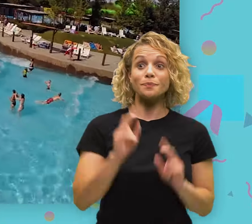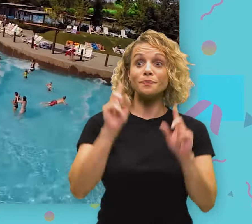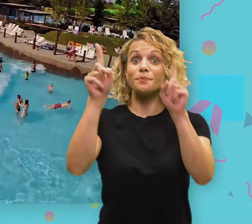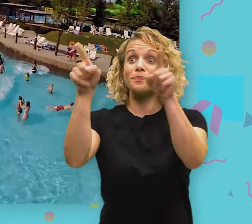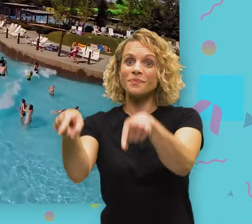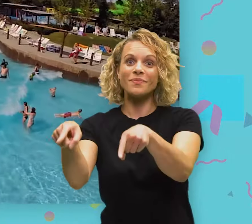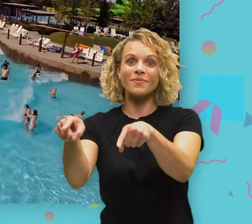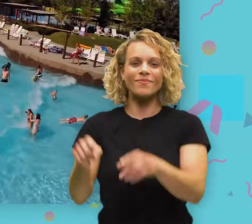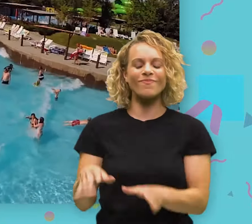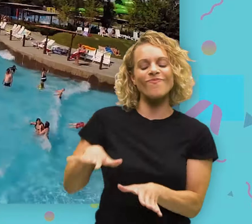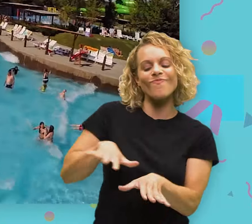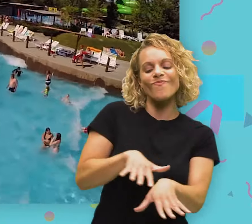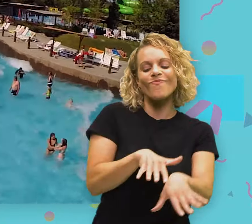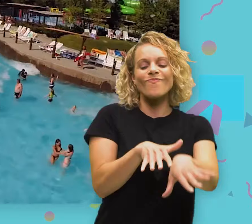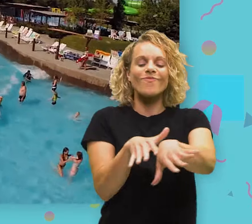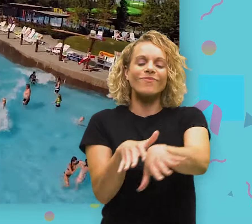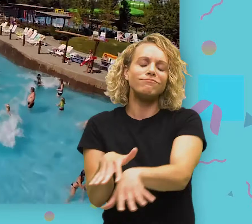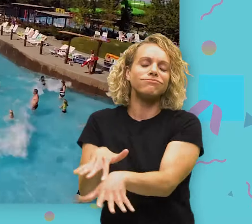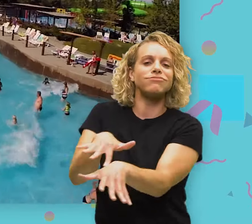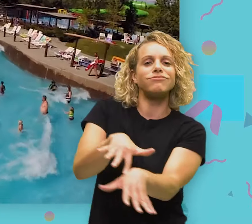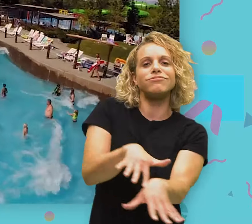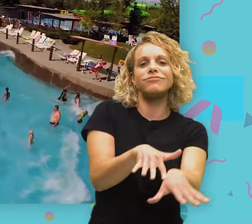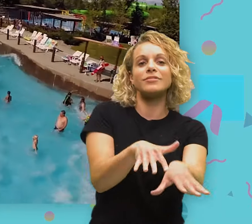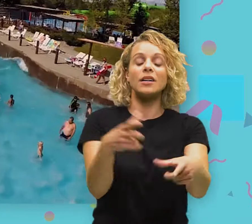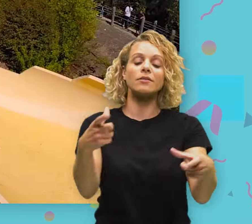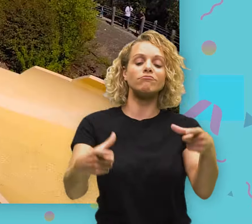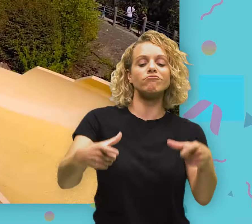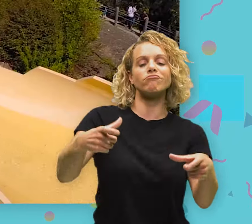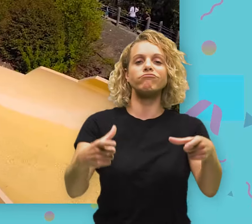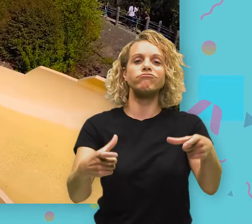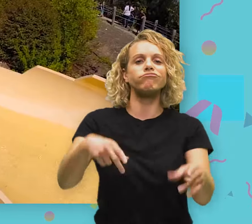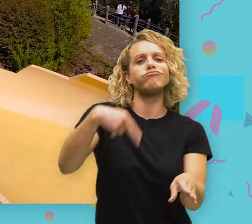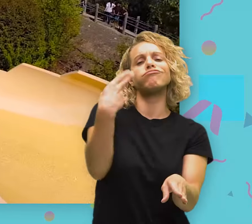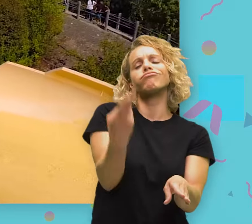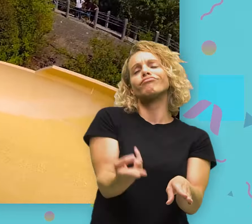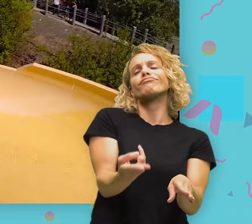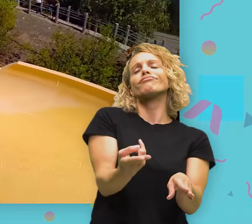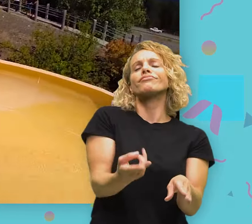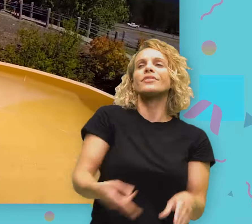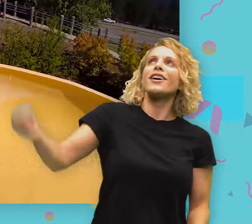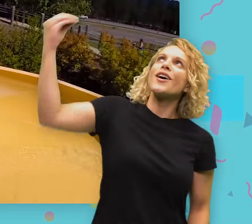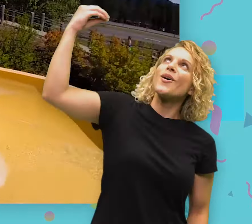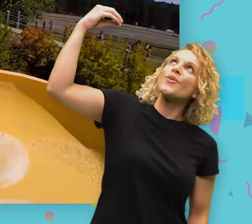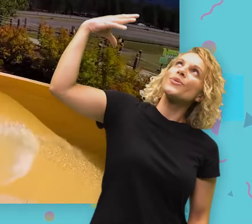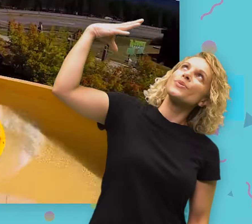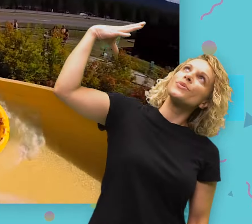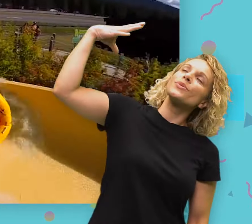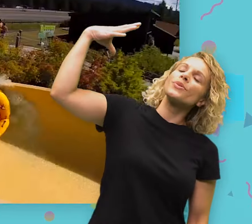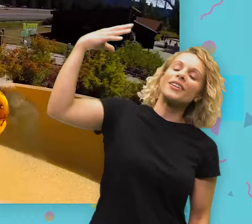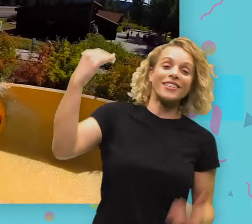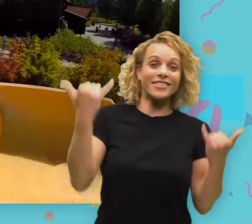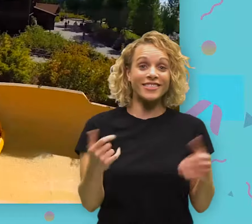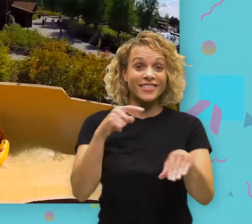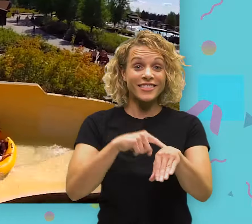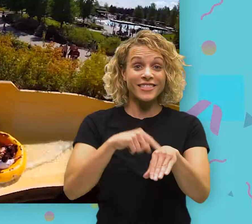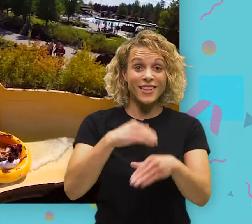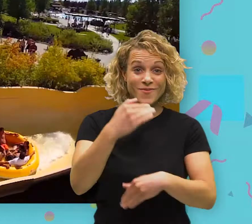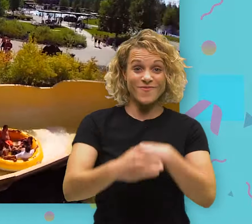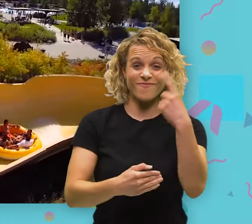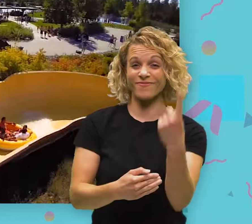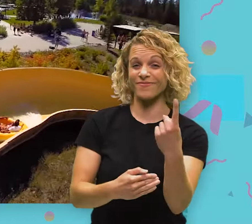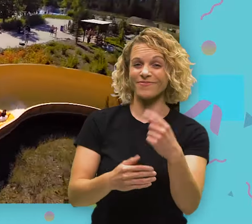Shiver, but we could go over to the lazy river, lie on our tubes, soak in the sun. Now